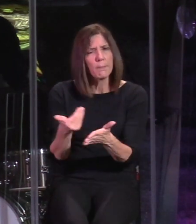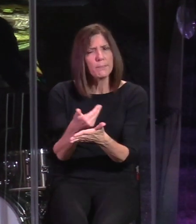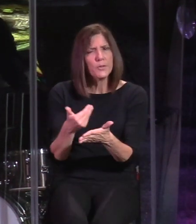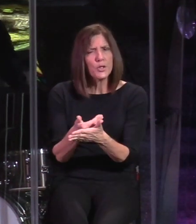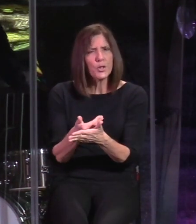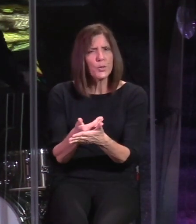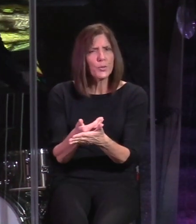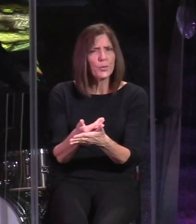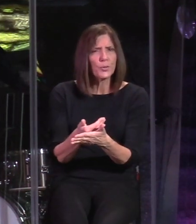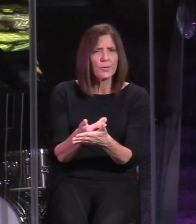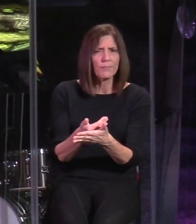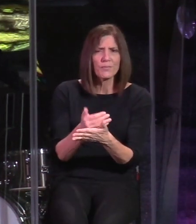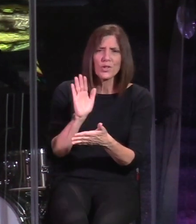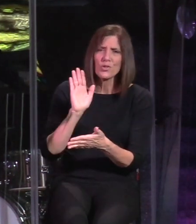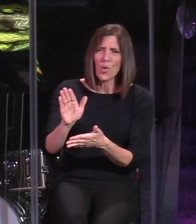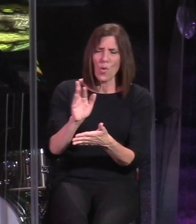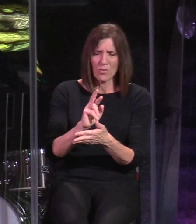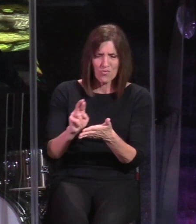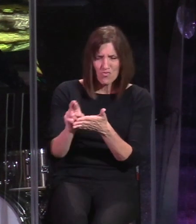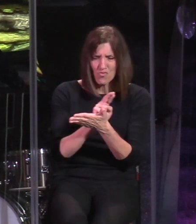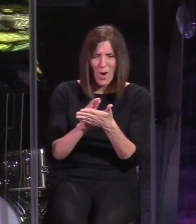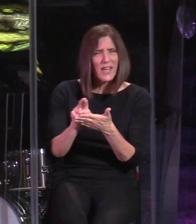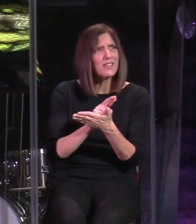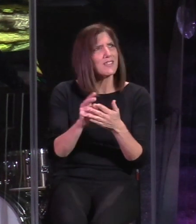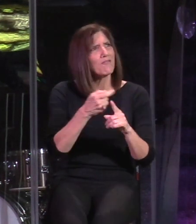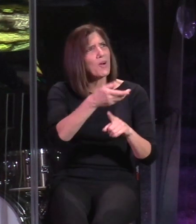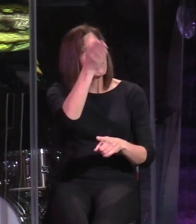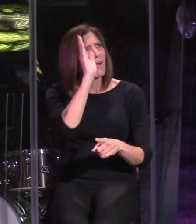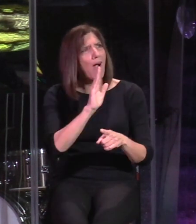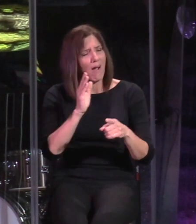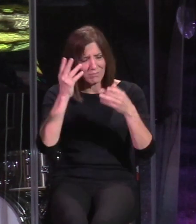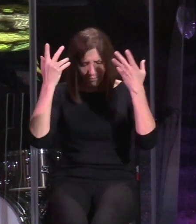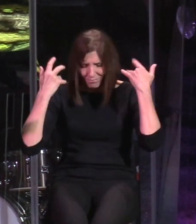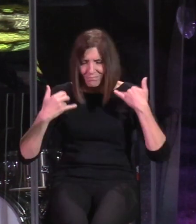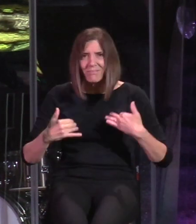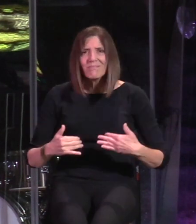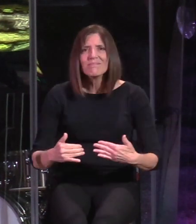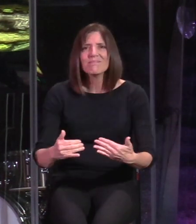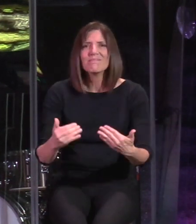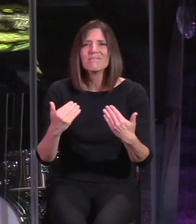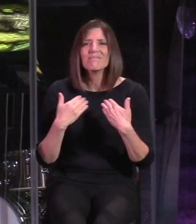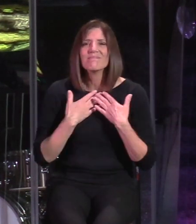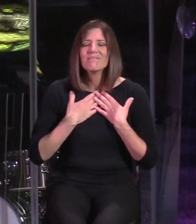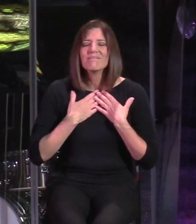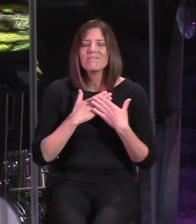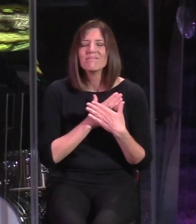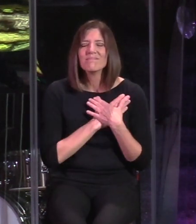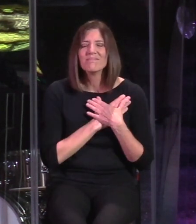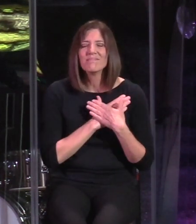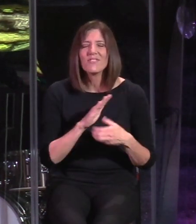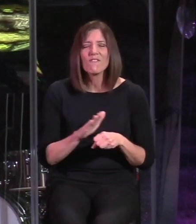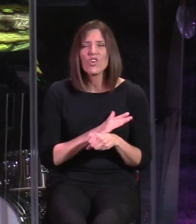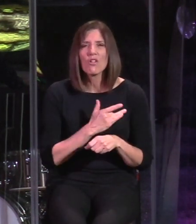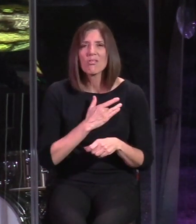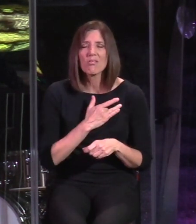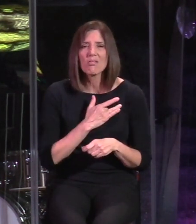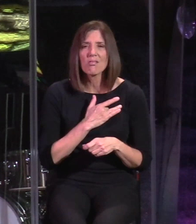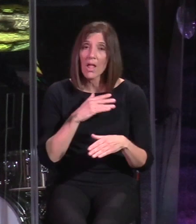to clothe you in his righteousness, and to make it so you can enter into his kingdom.